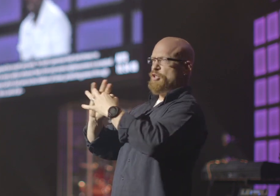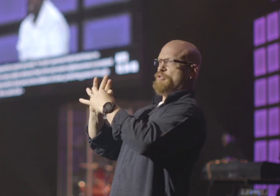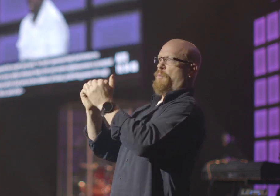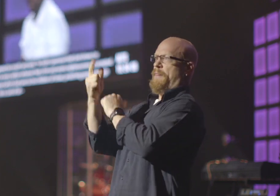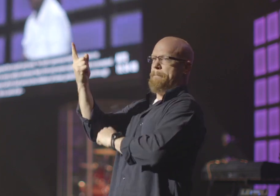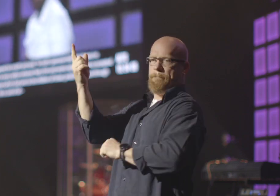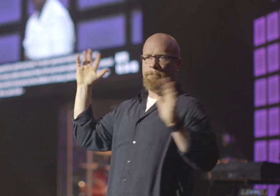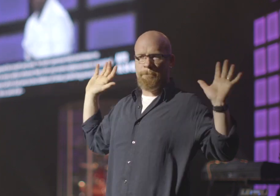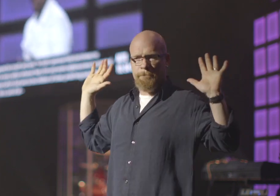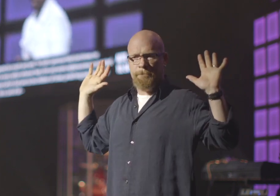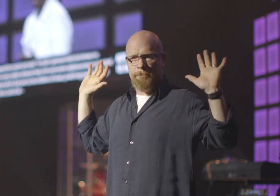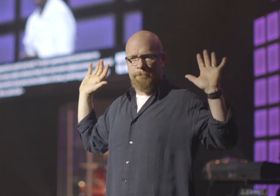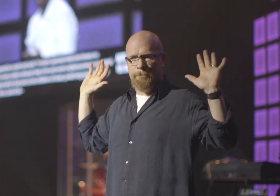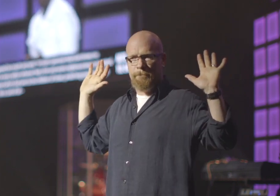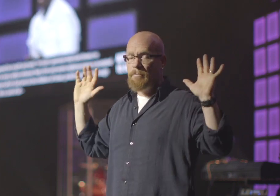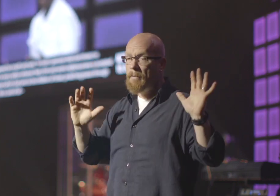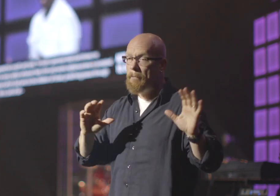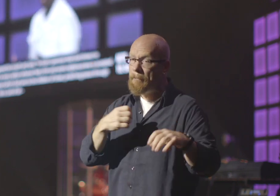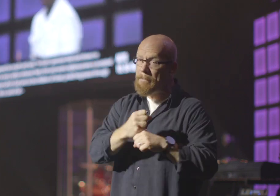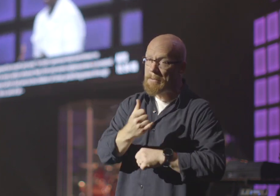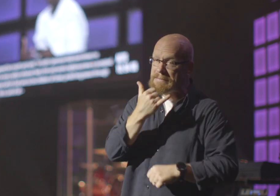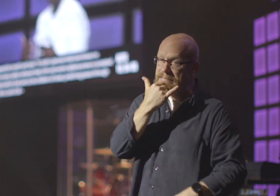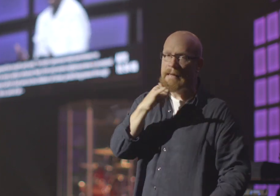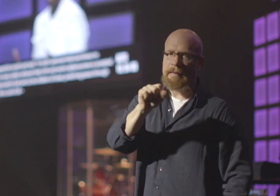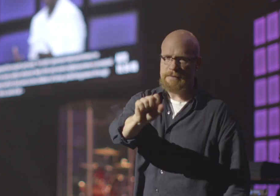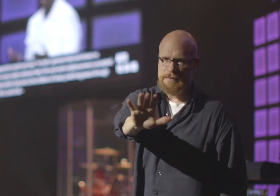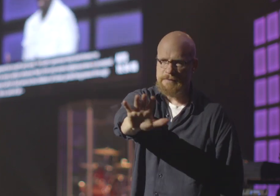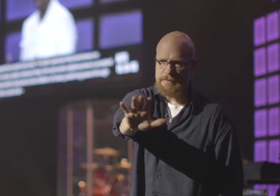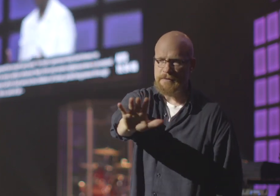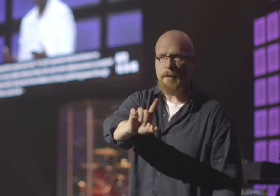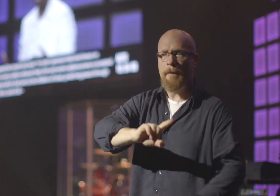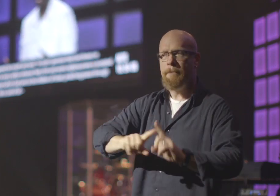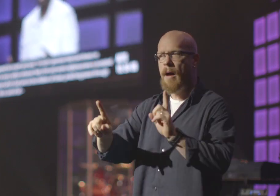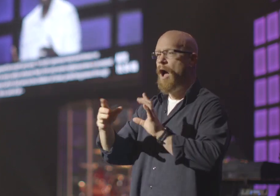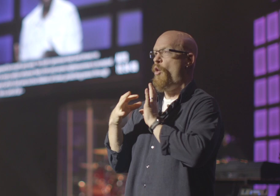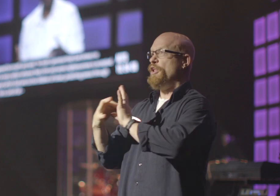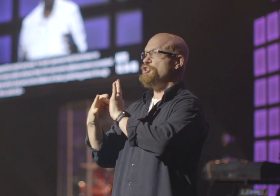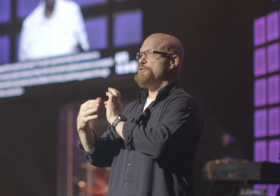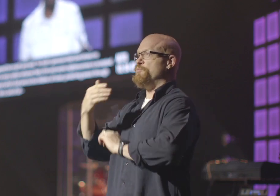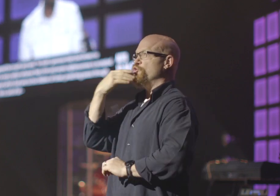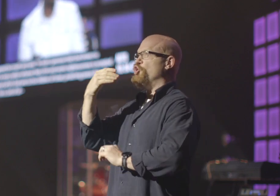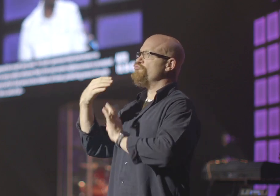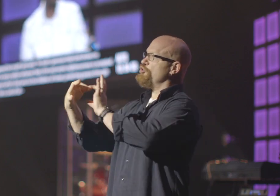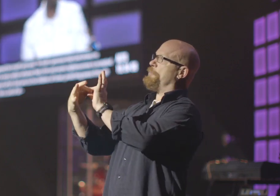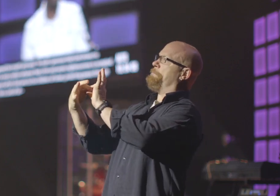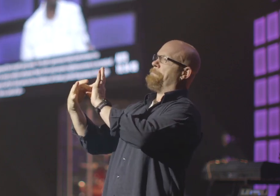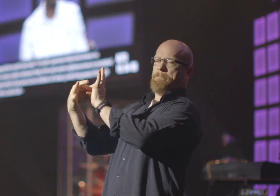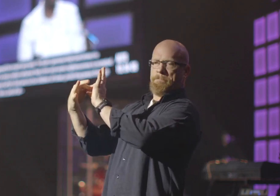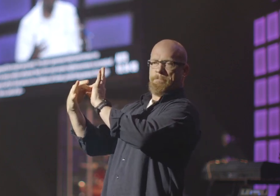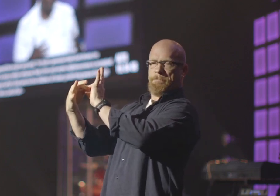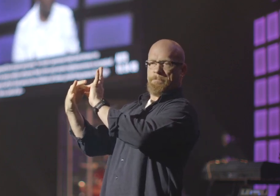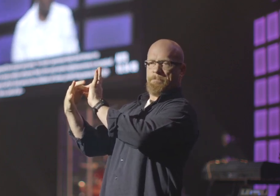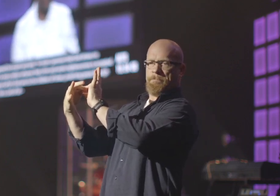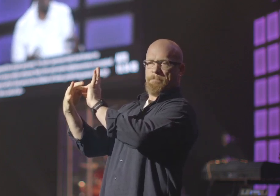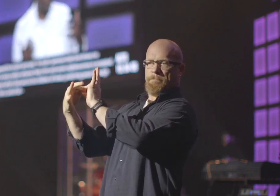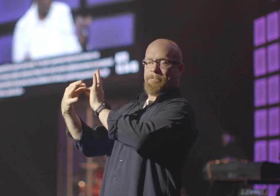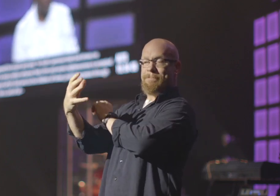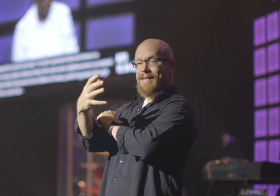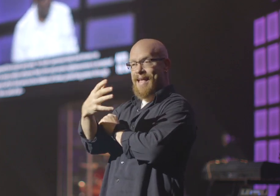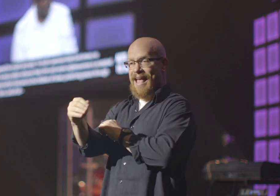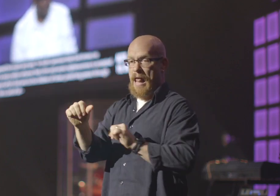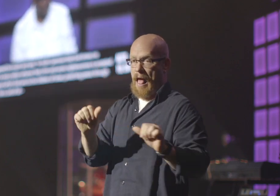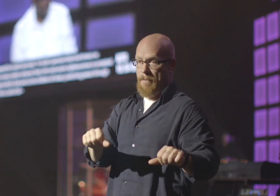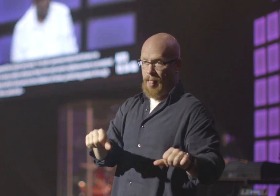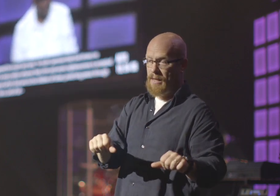mistakes. It means that you are in right standing with God. And then righteousness also means the ability, say